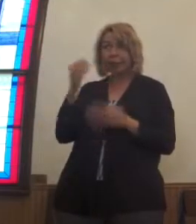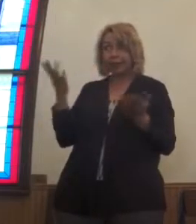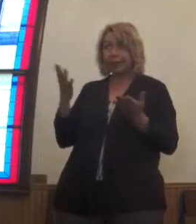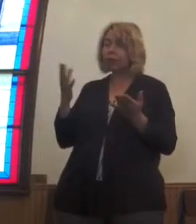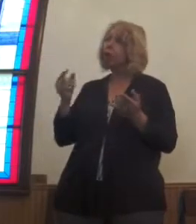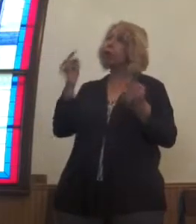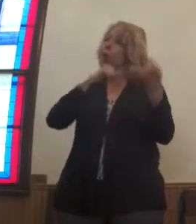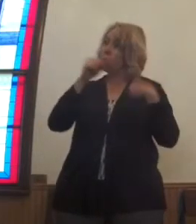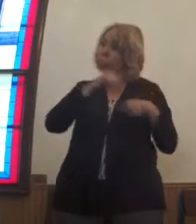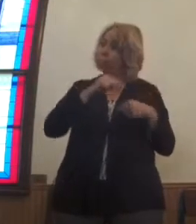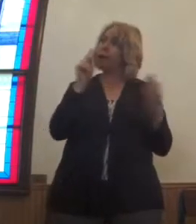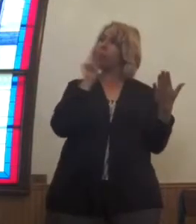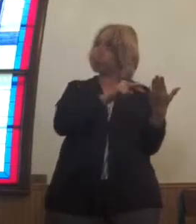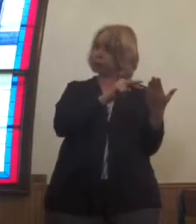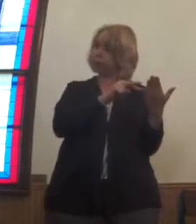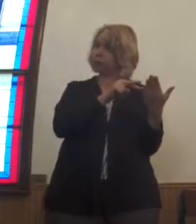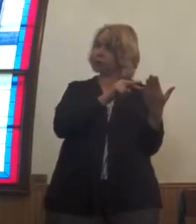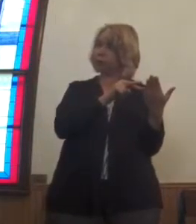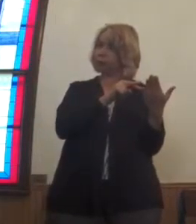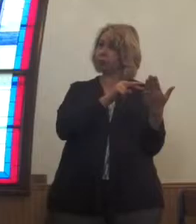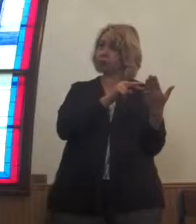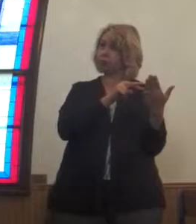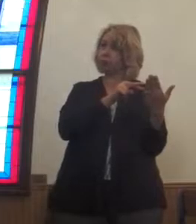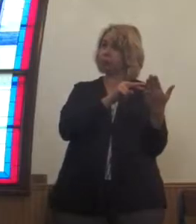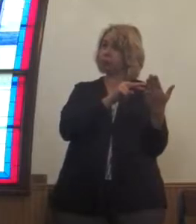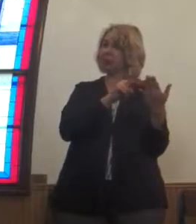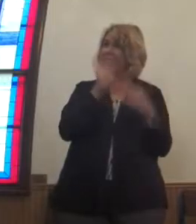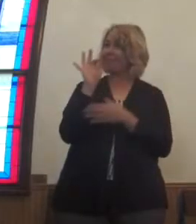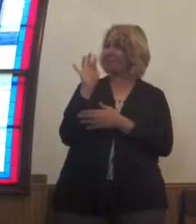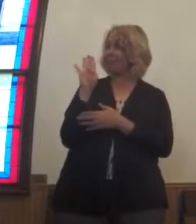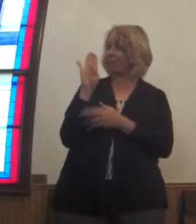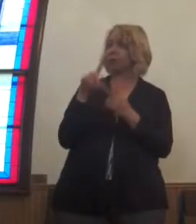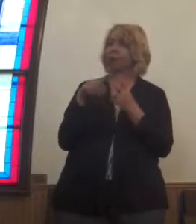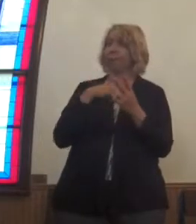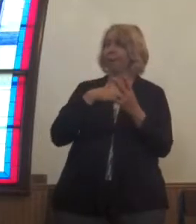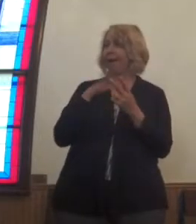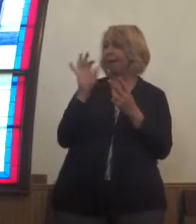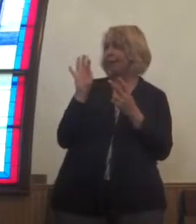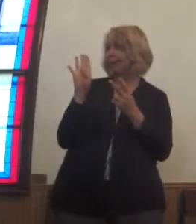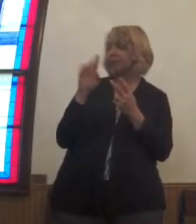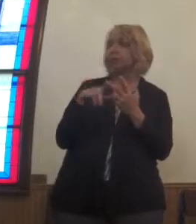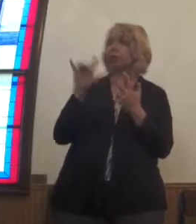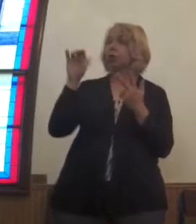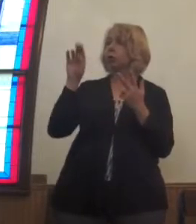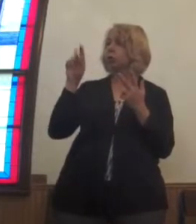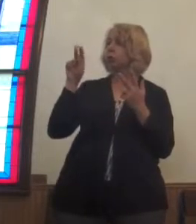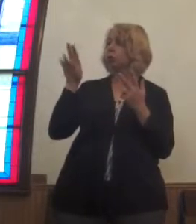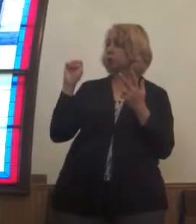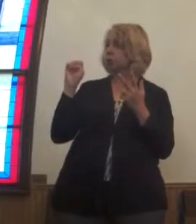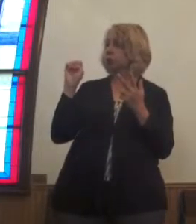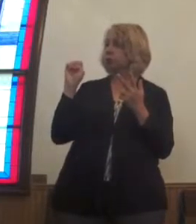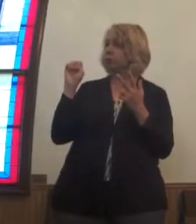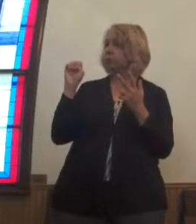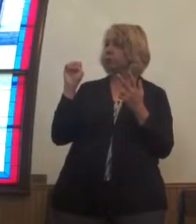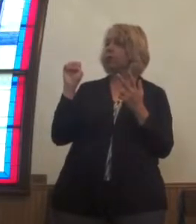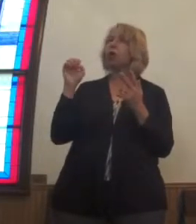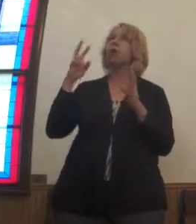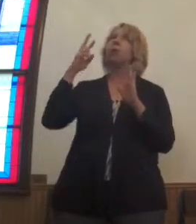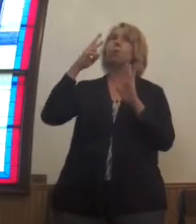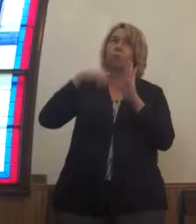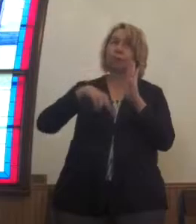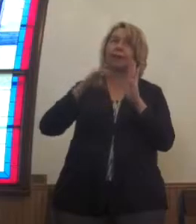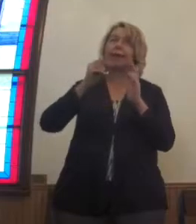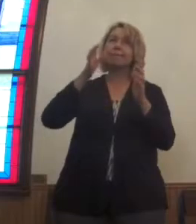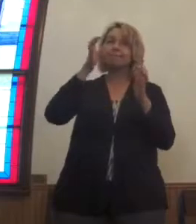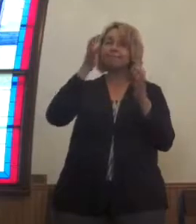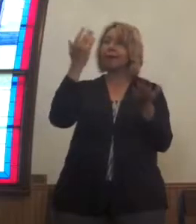go back to the church's Facebook page, my Facebook page, our YouTube channel, and take a look at those